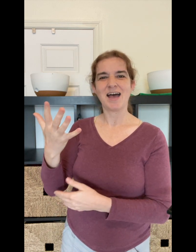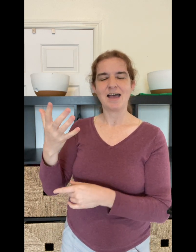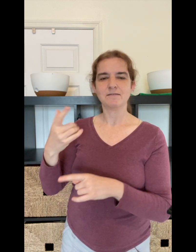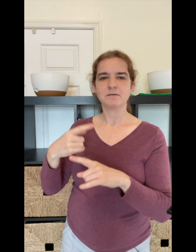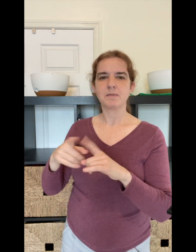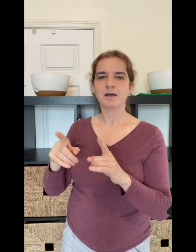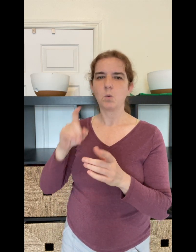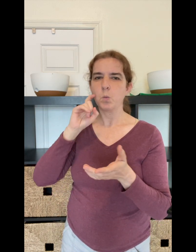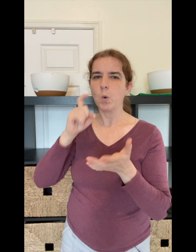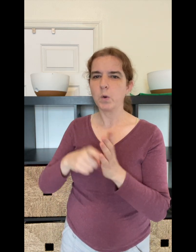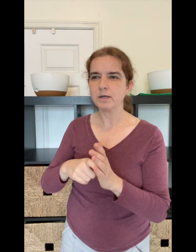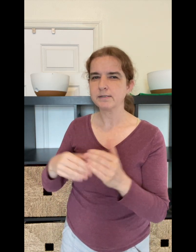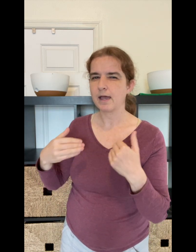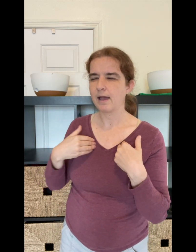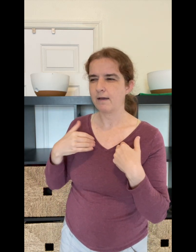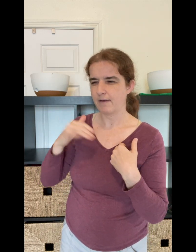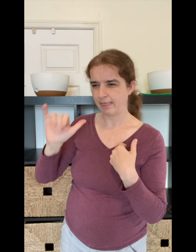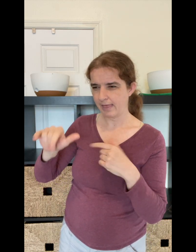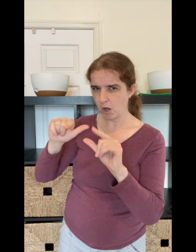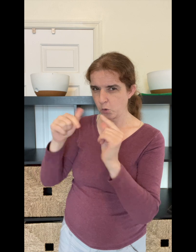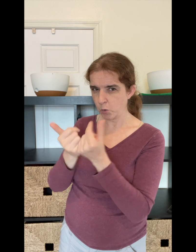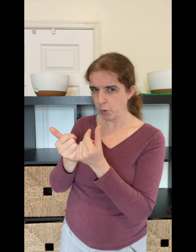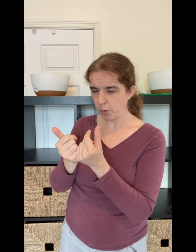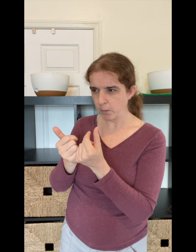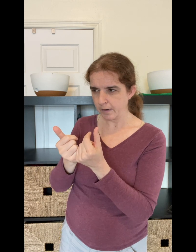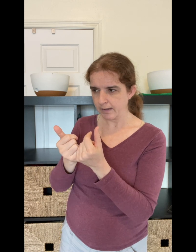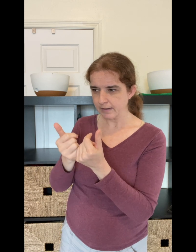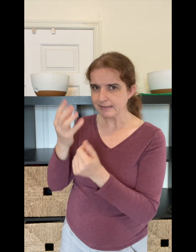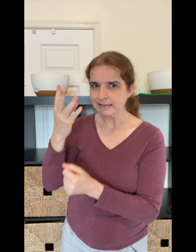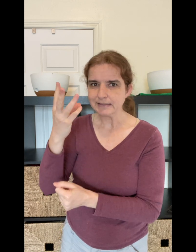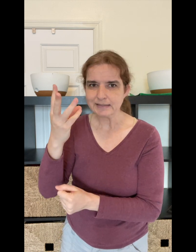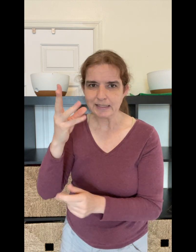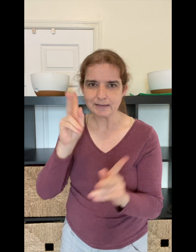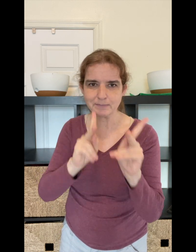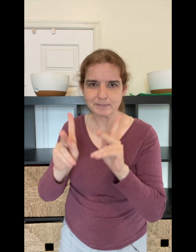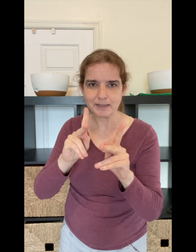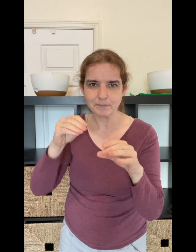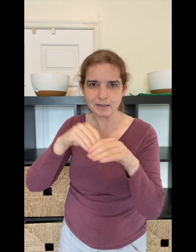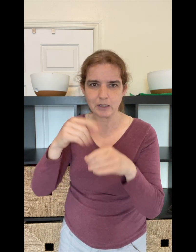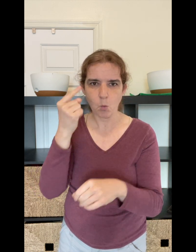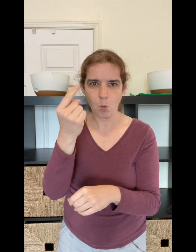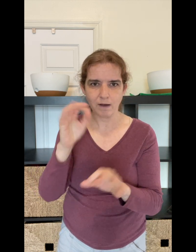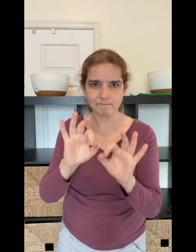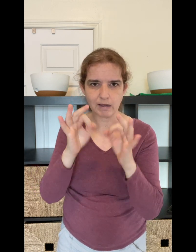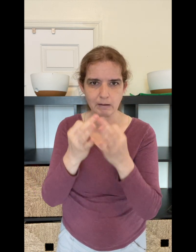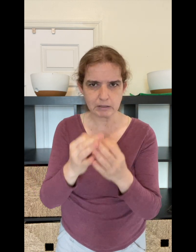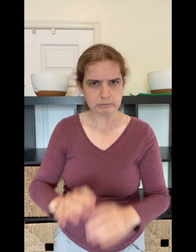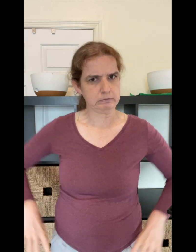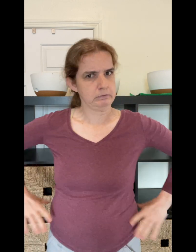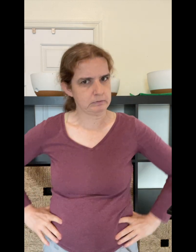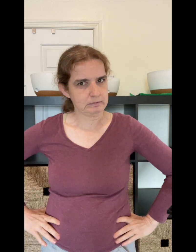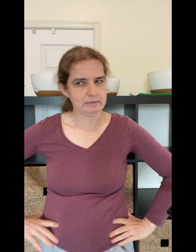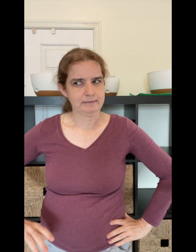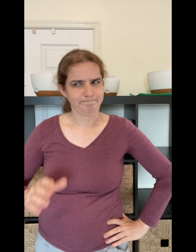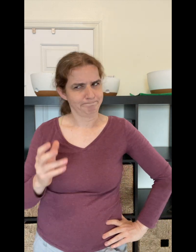people have blonde hair. I counted 5 people. But maybe I didn't notice that in that group, 6 people are in one family.